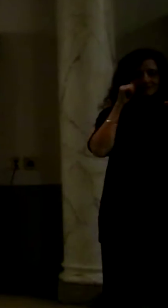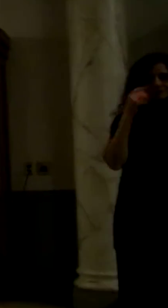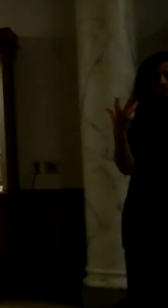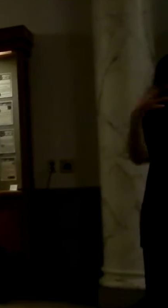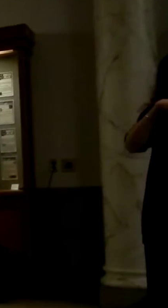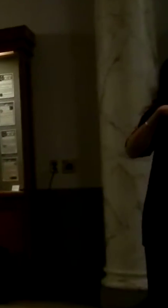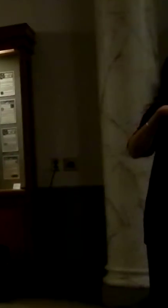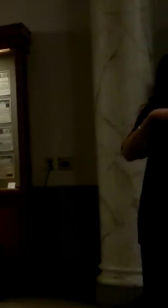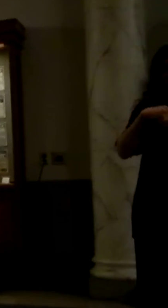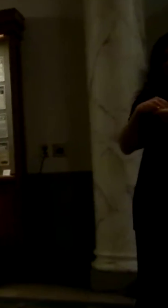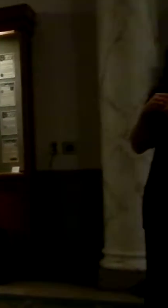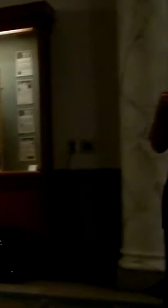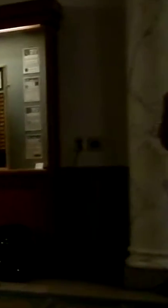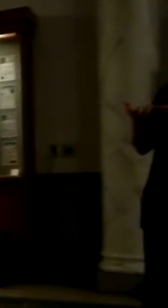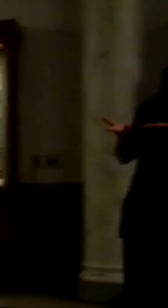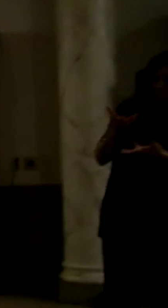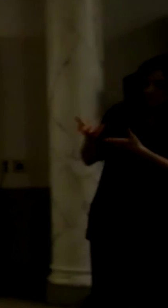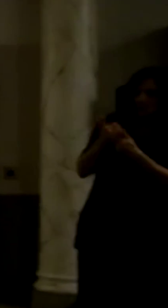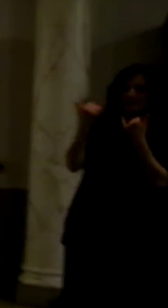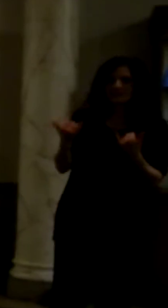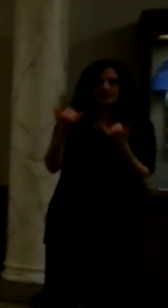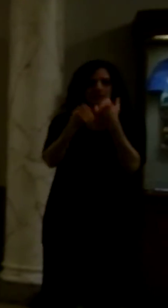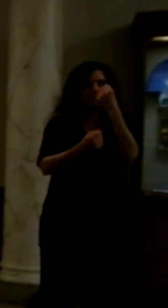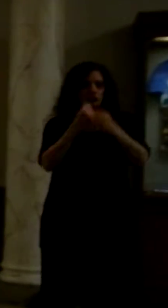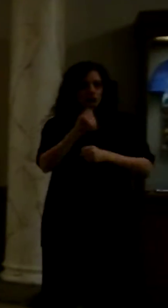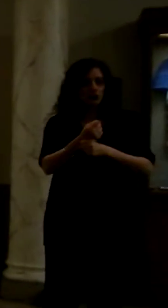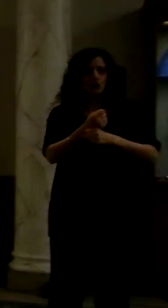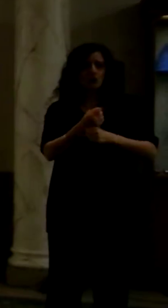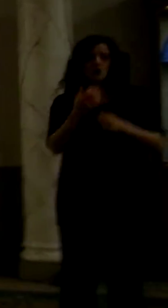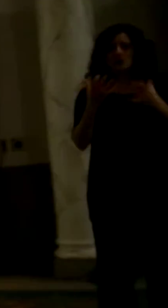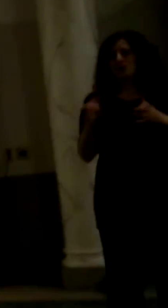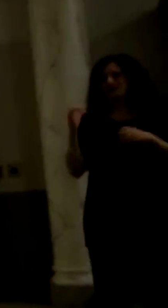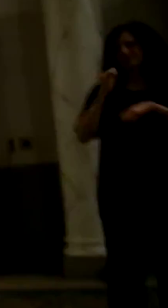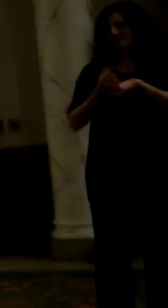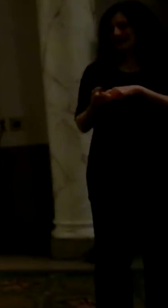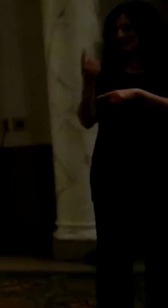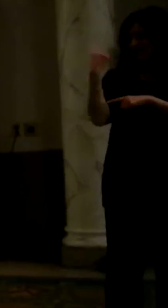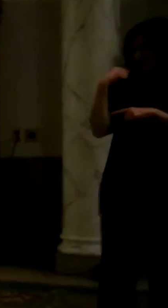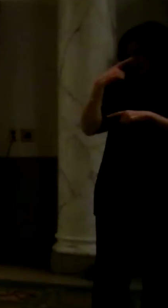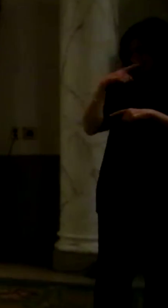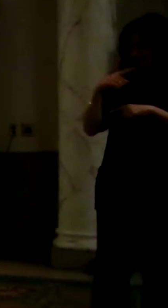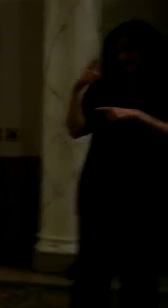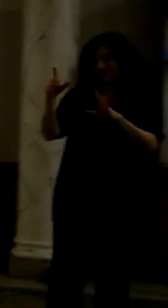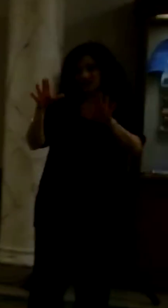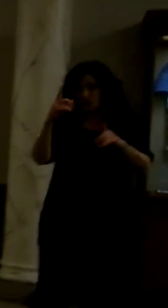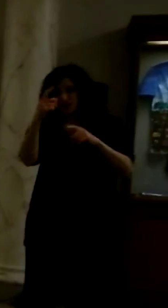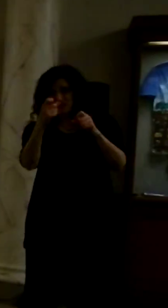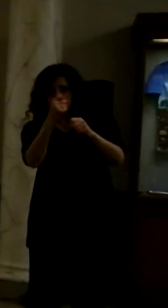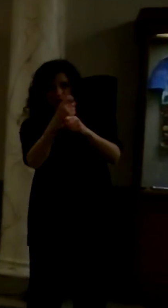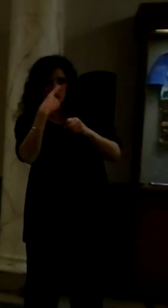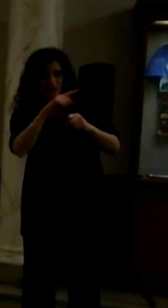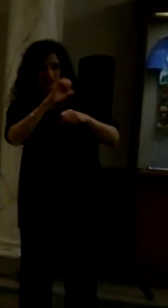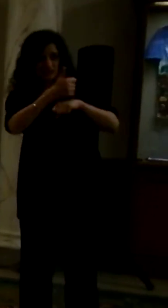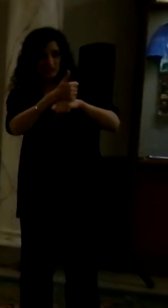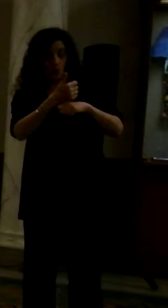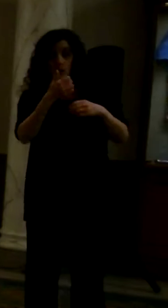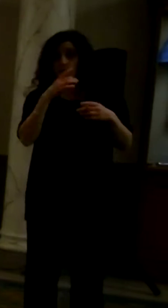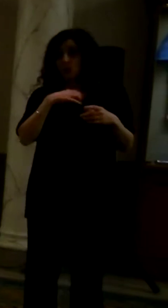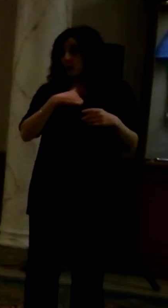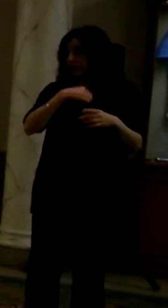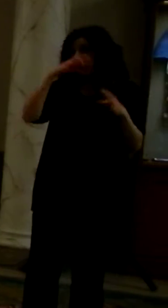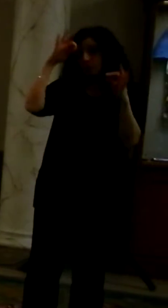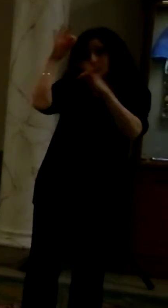and collaborator with us this year. They started, we wanted to do this last year. We said, give us a year, this would take a while. Little do we